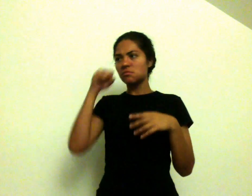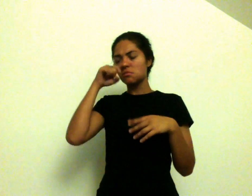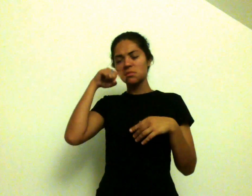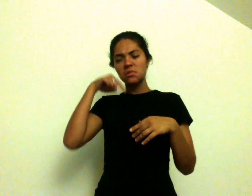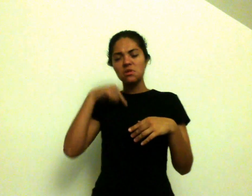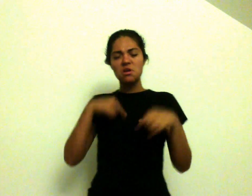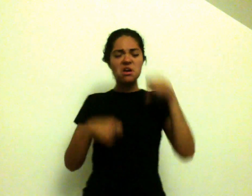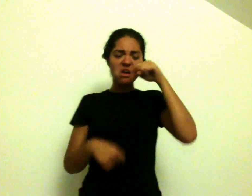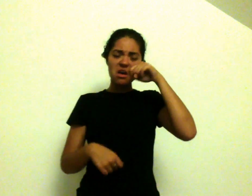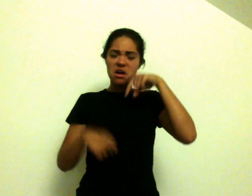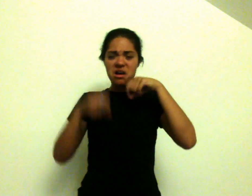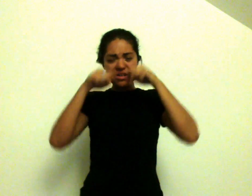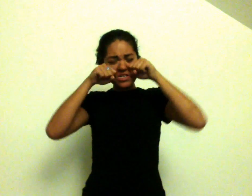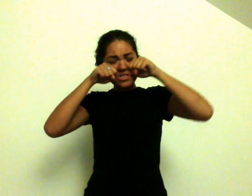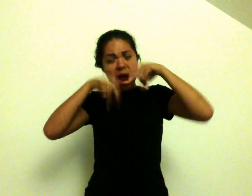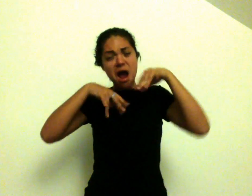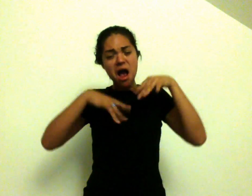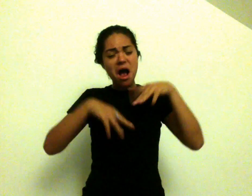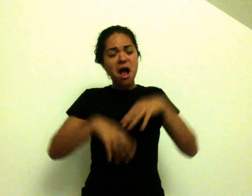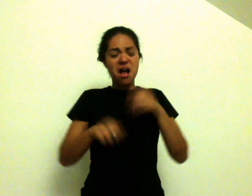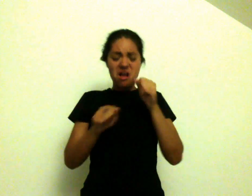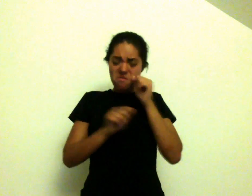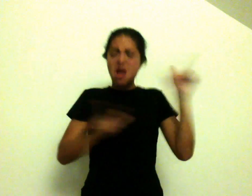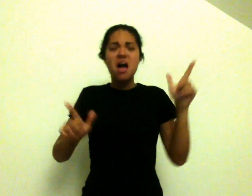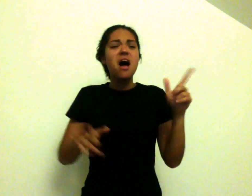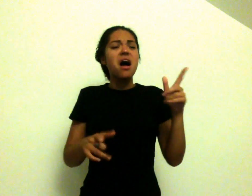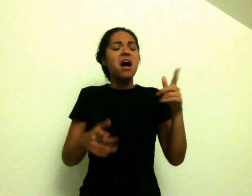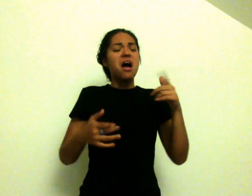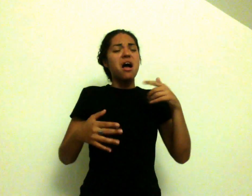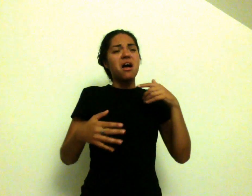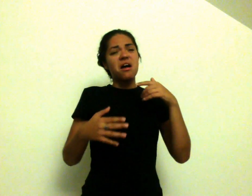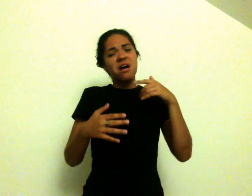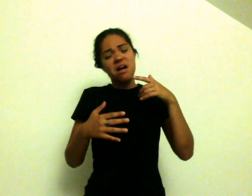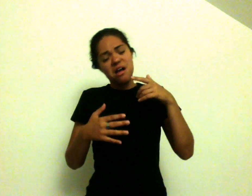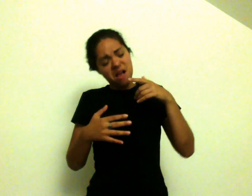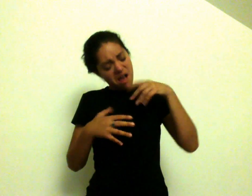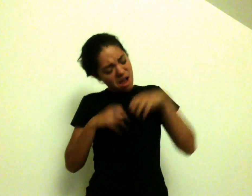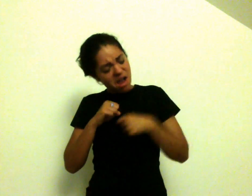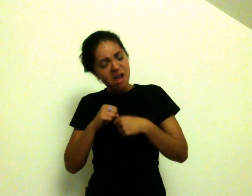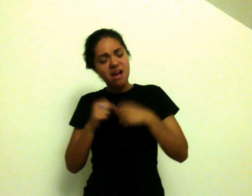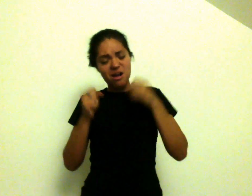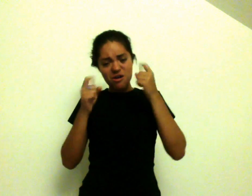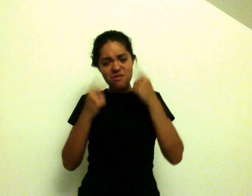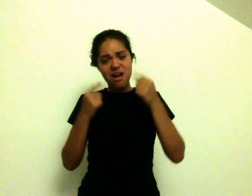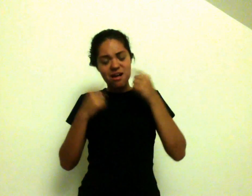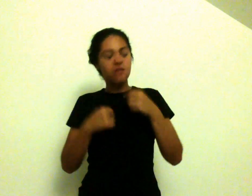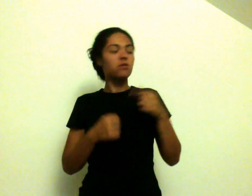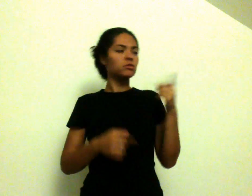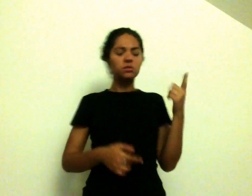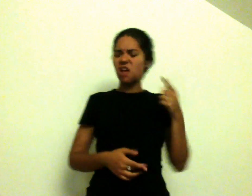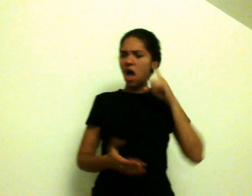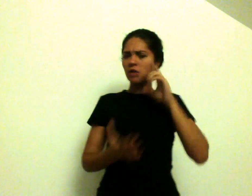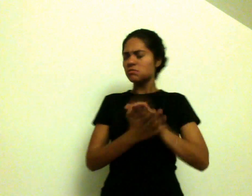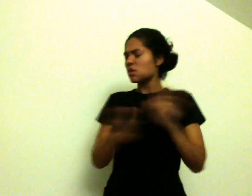and puts his arm around her and says, what's the matter? What's the matter? What's happened? And she just shoves him away and says,